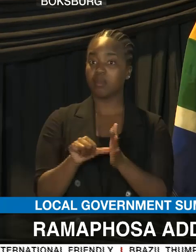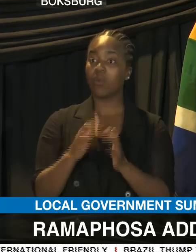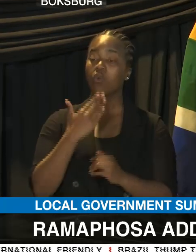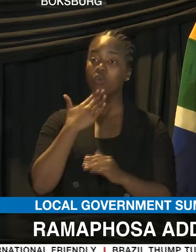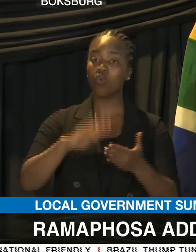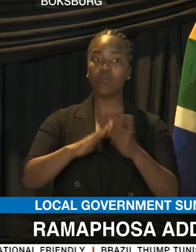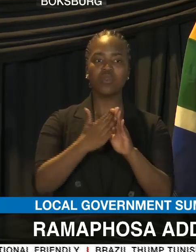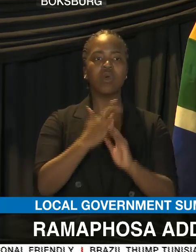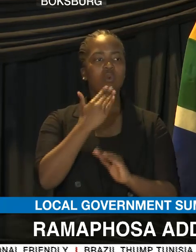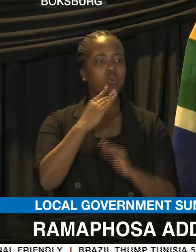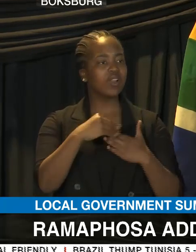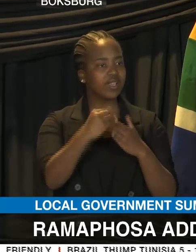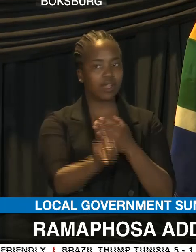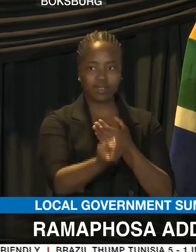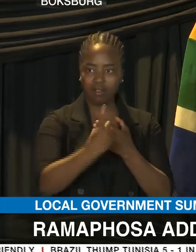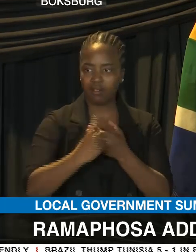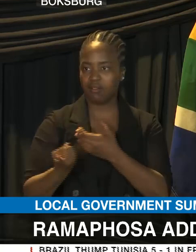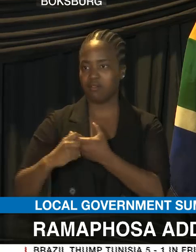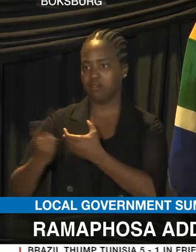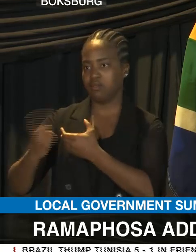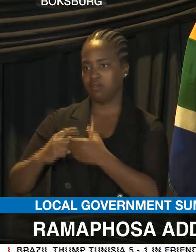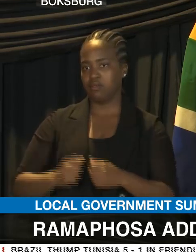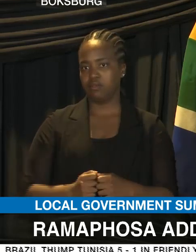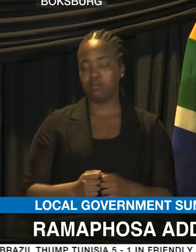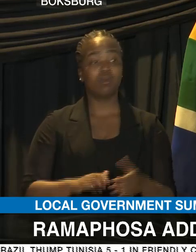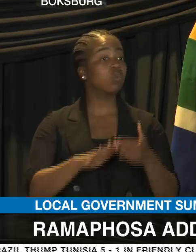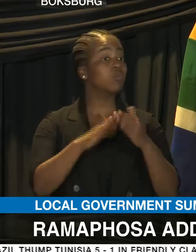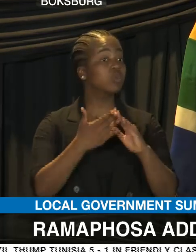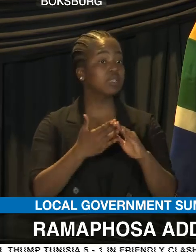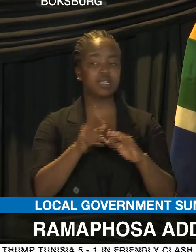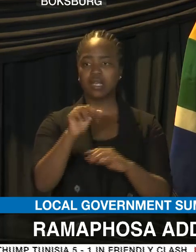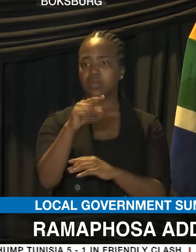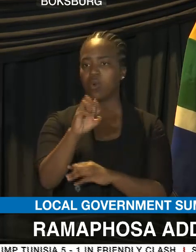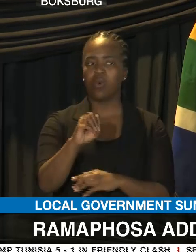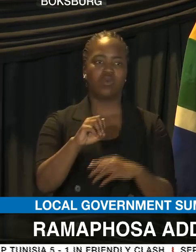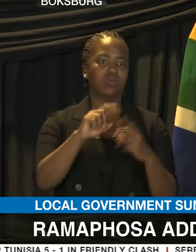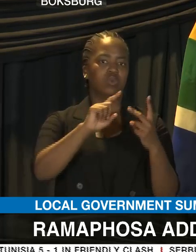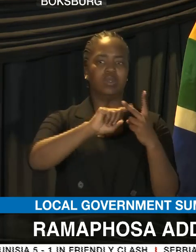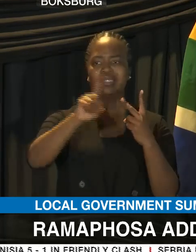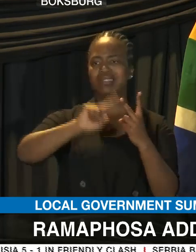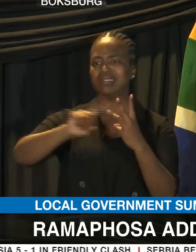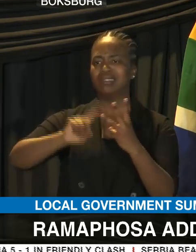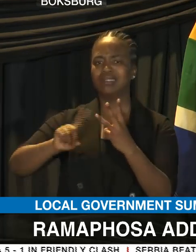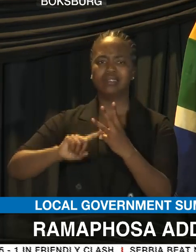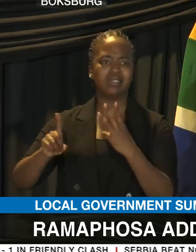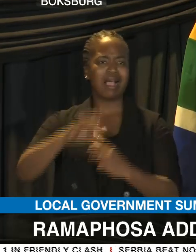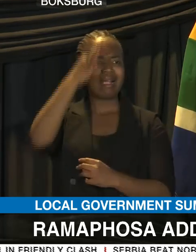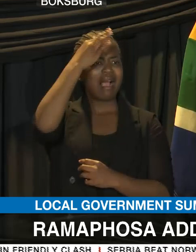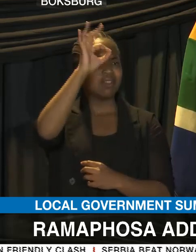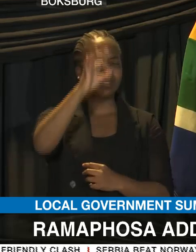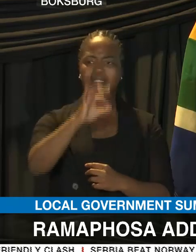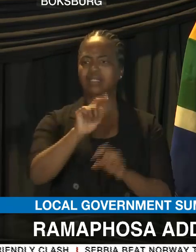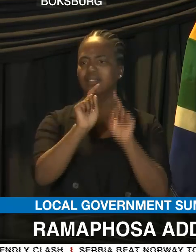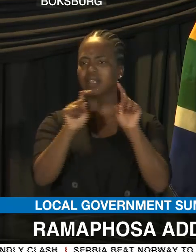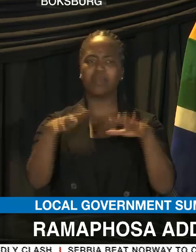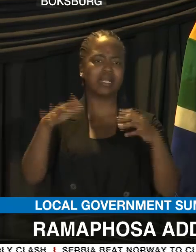our communities, civil society, the various other government agents,